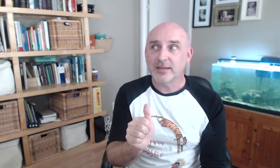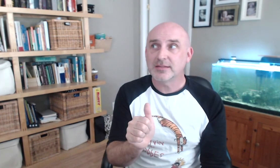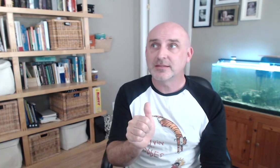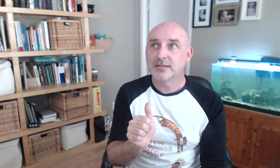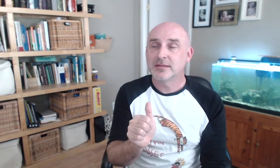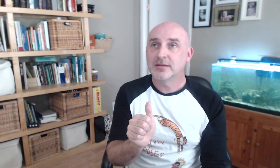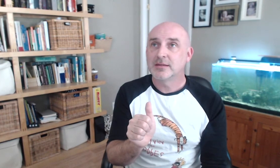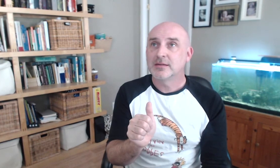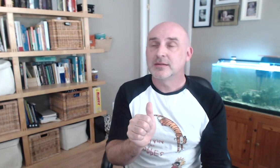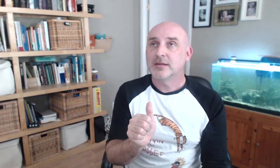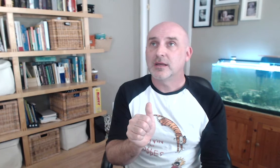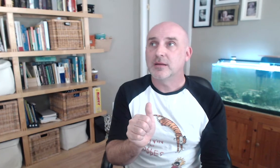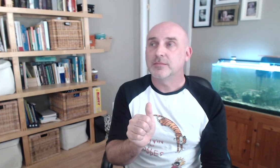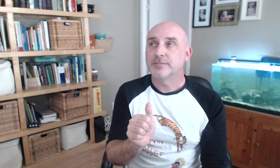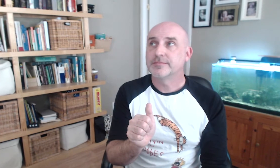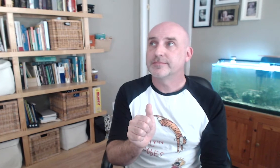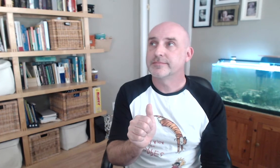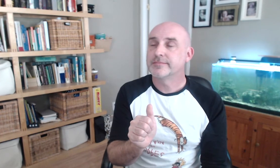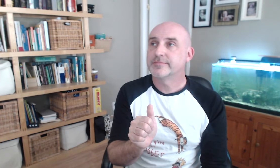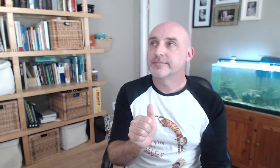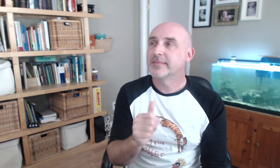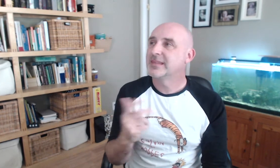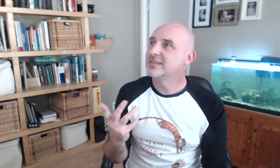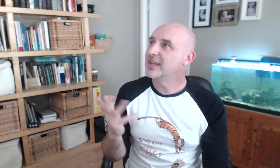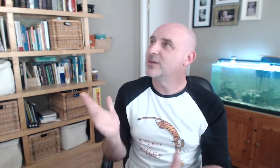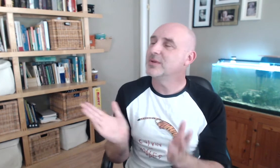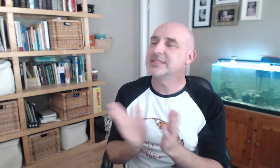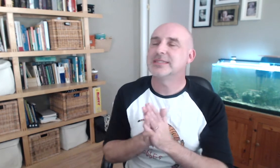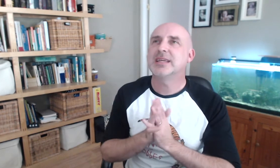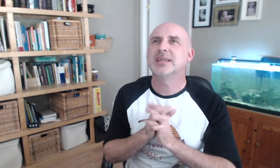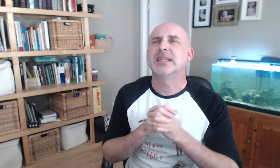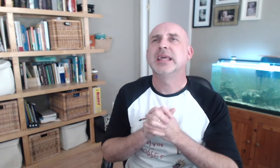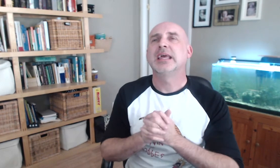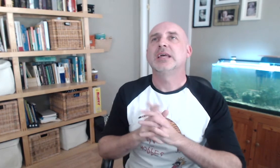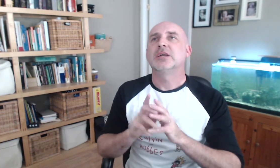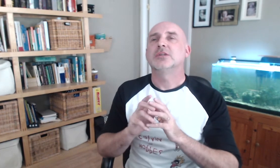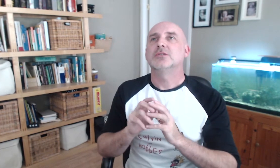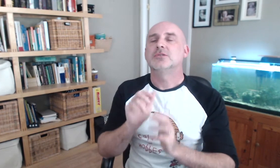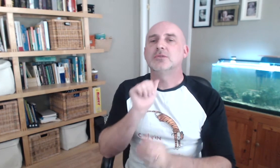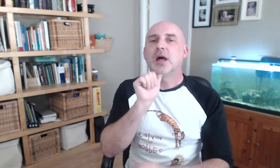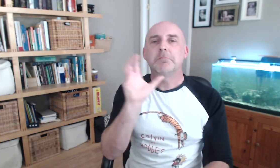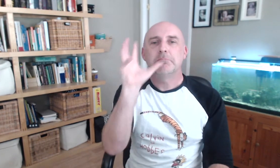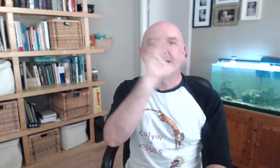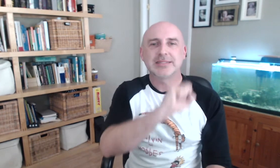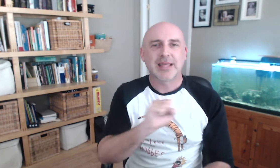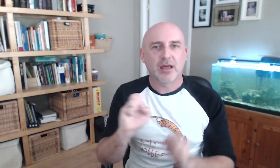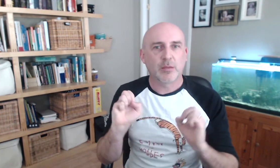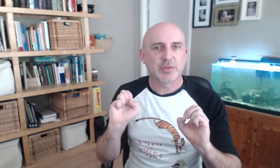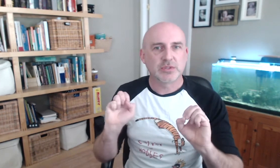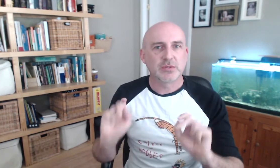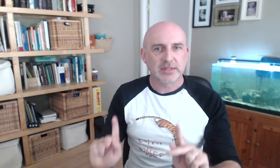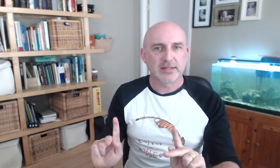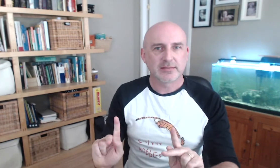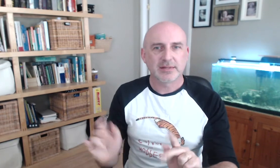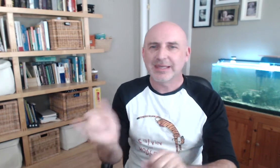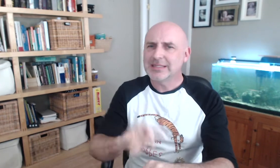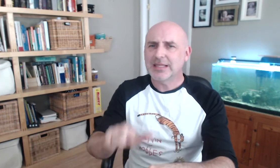not, how do I say it? Do not miss that opportunity. Anytime